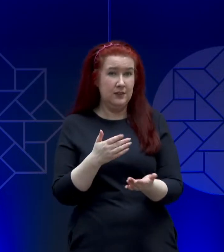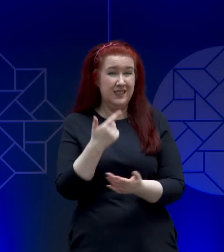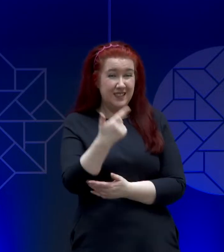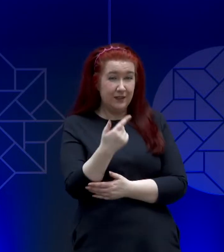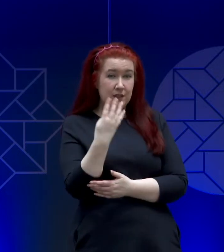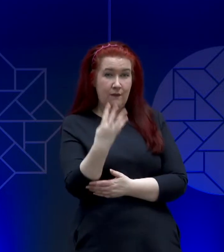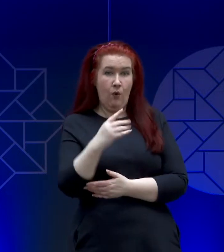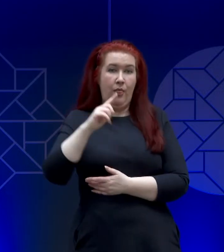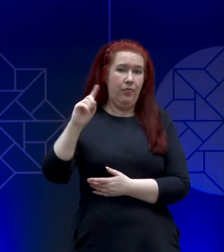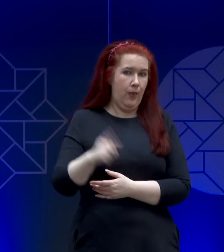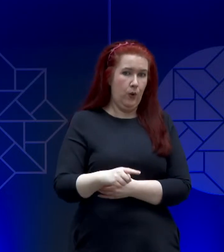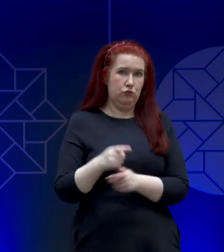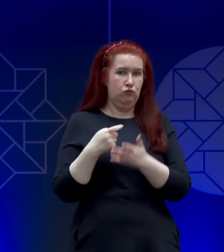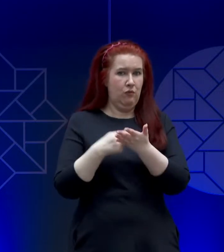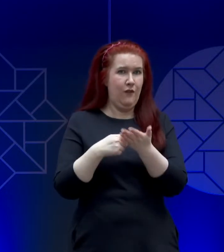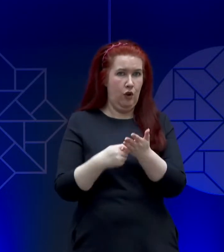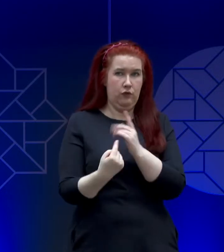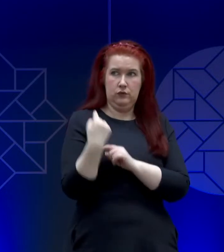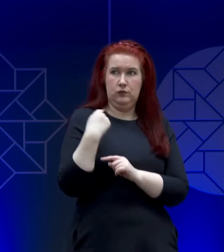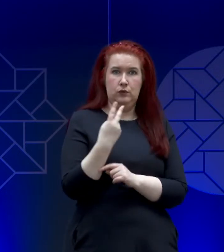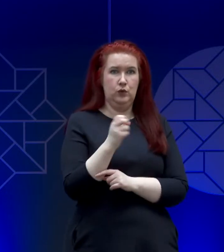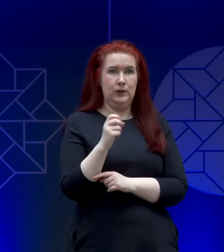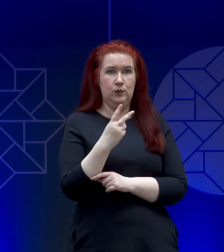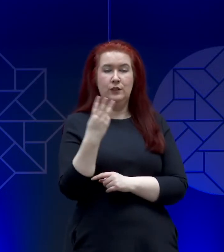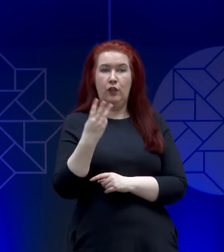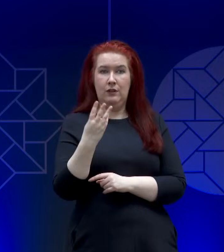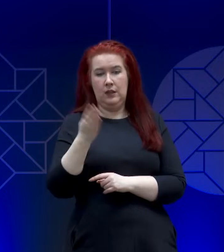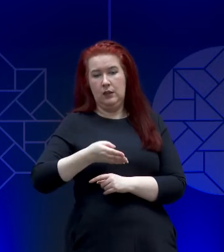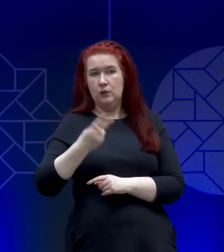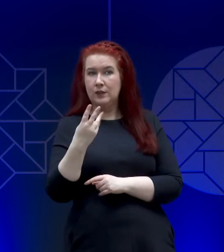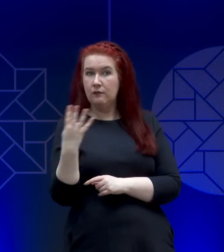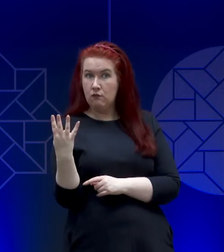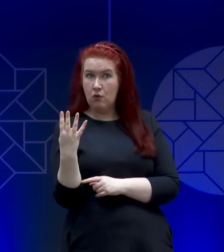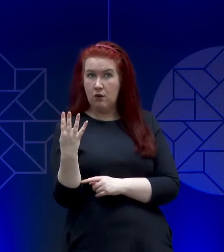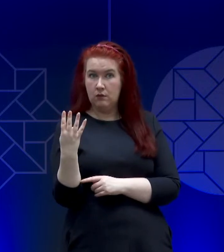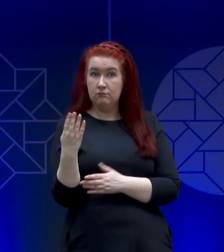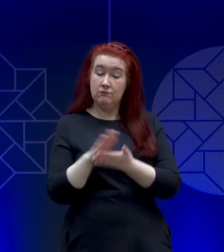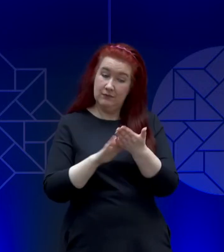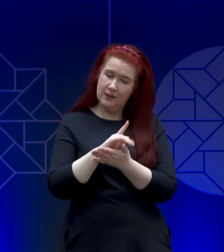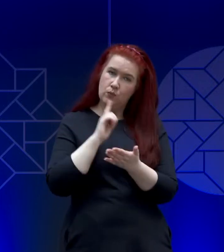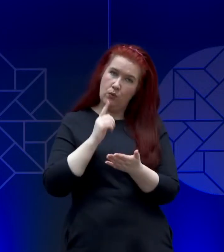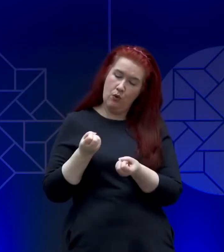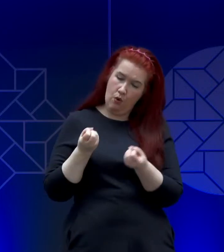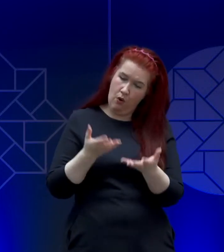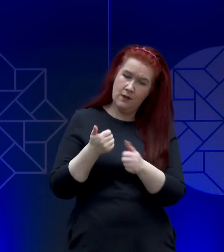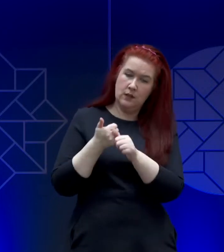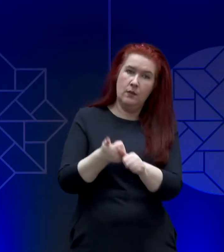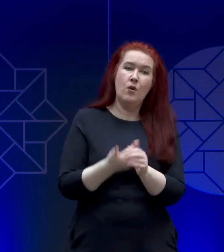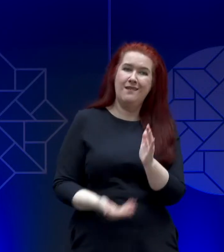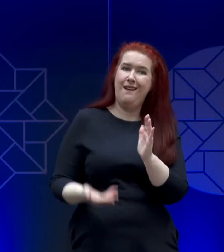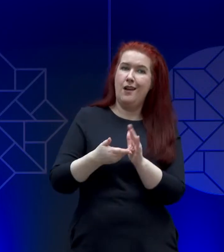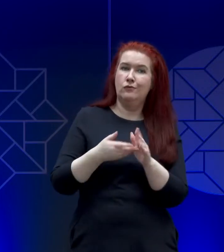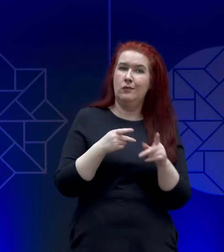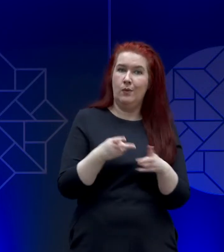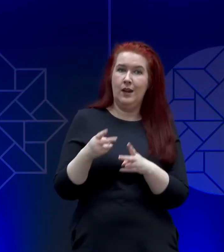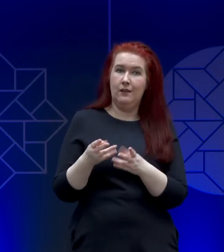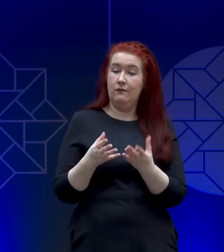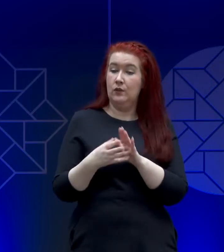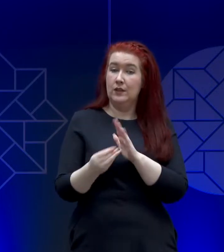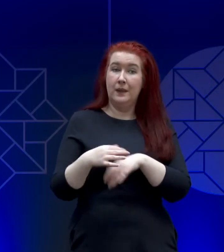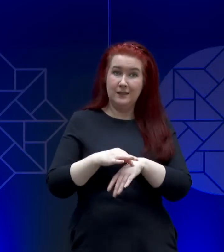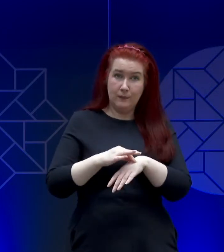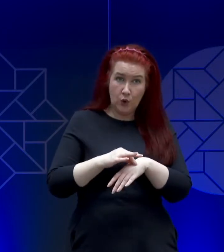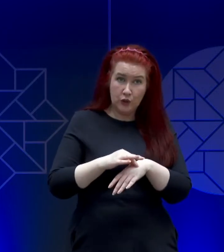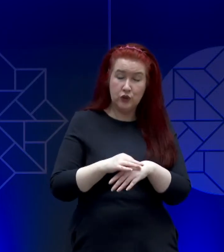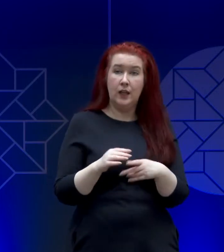74,000 referrals in 23-24, we will offer support in additional areas, including dermatology